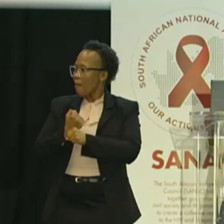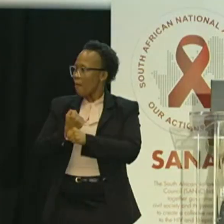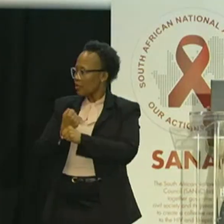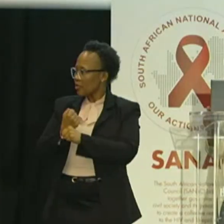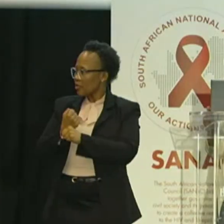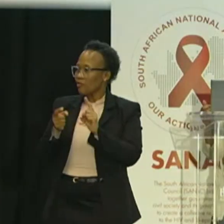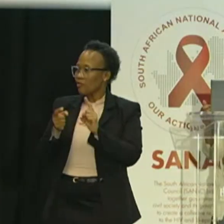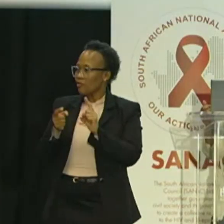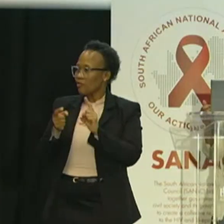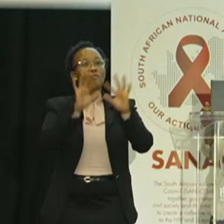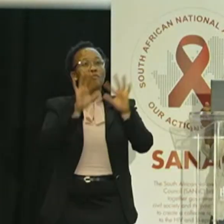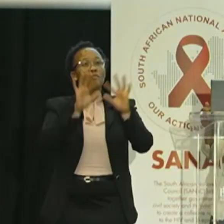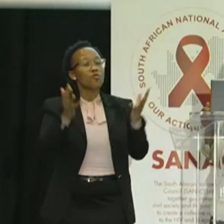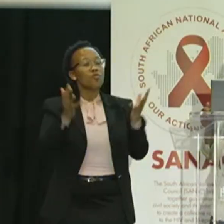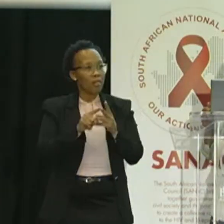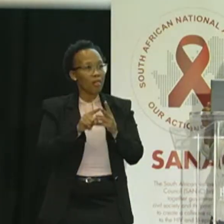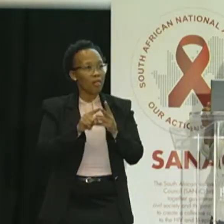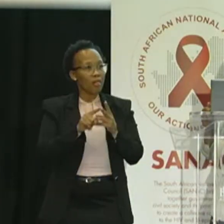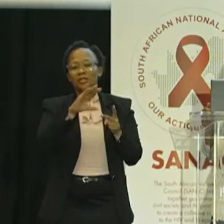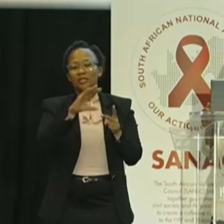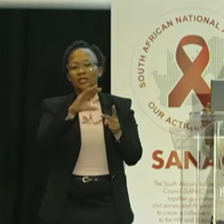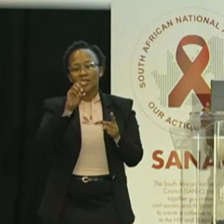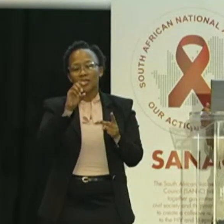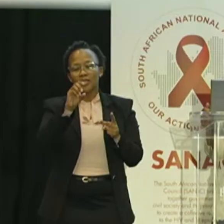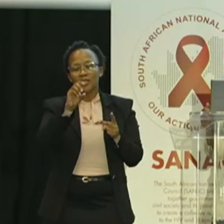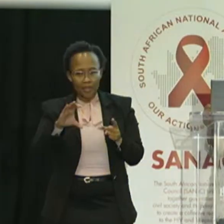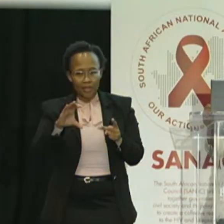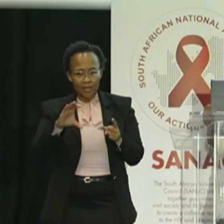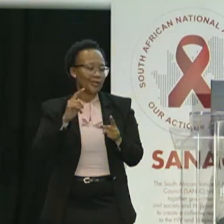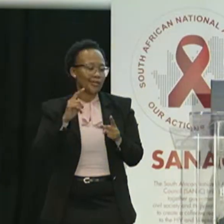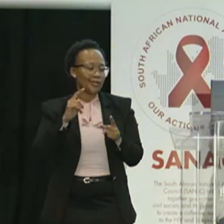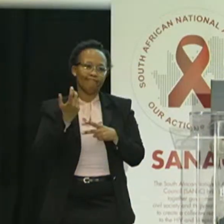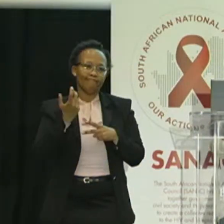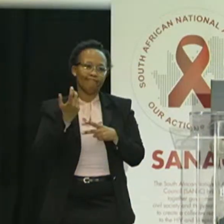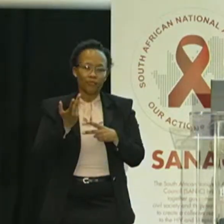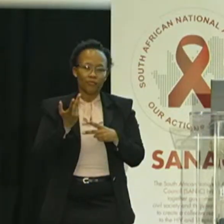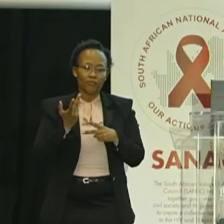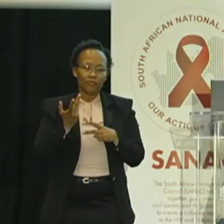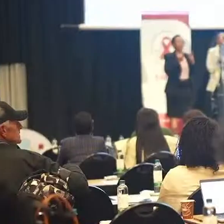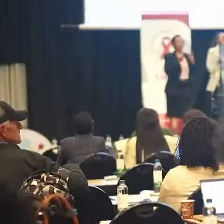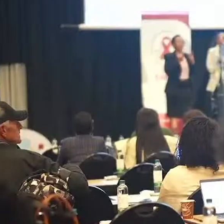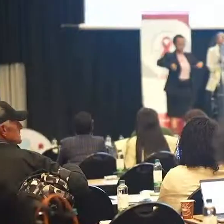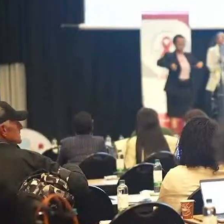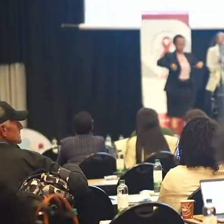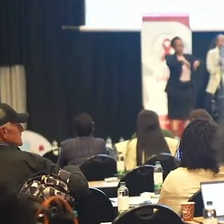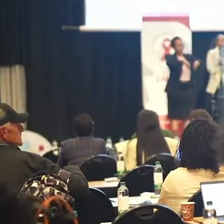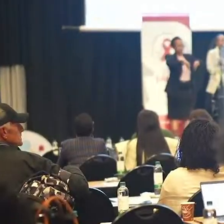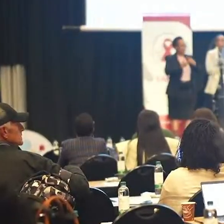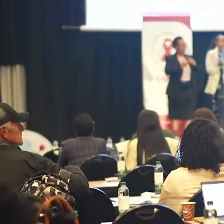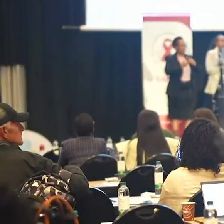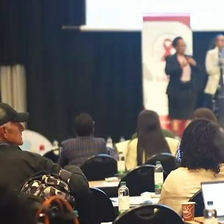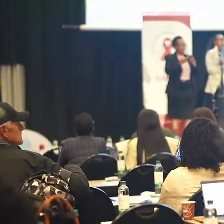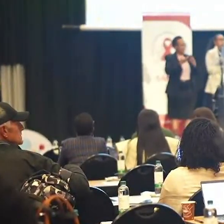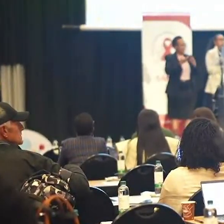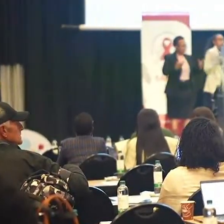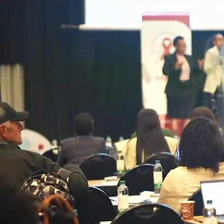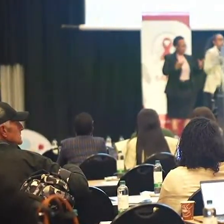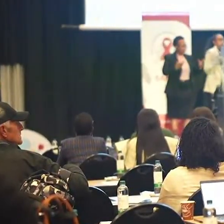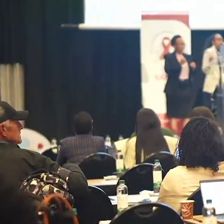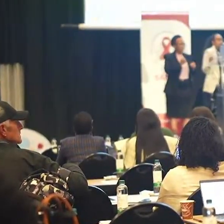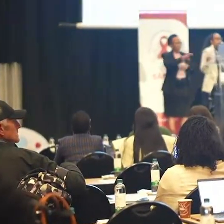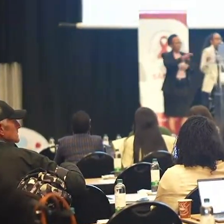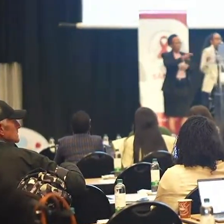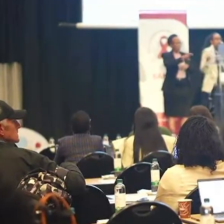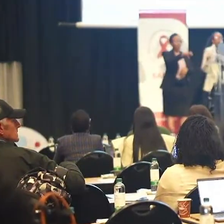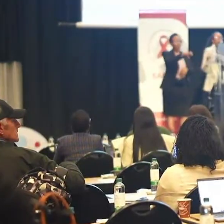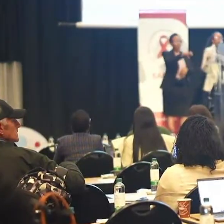Global Fund, from CDC, PEPFAR. So in this process of resource mobilization, we try